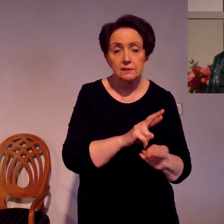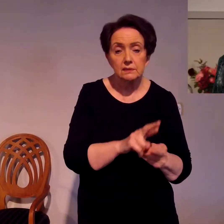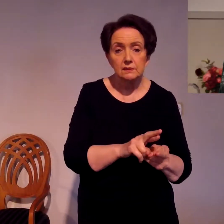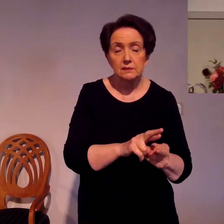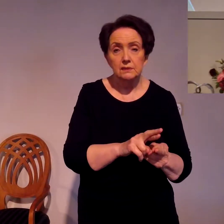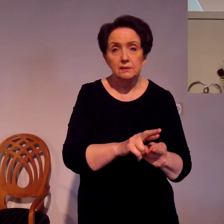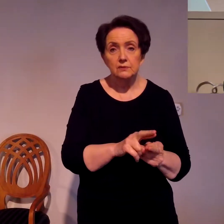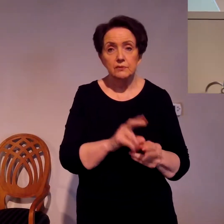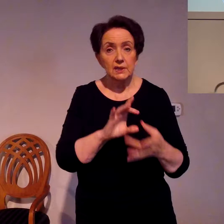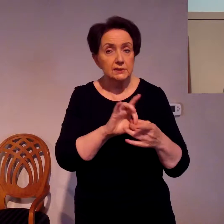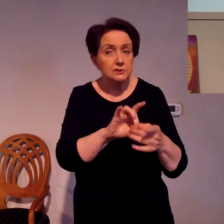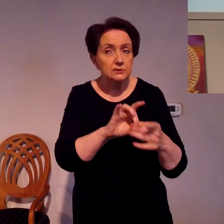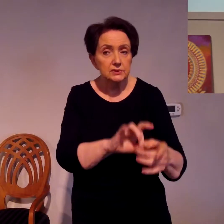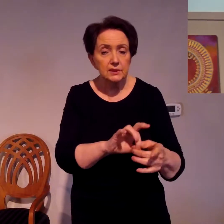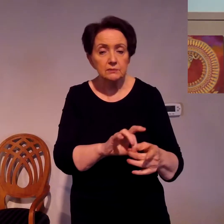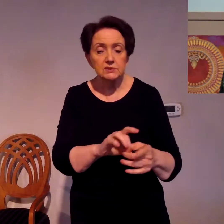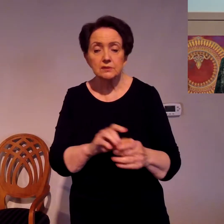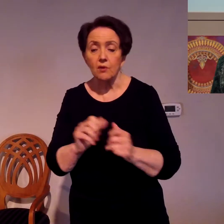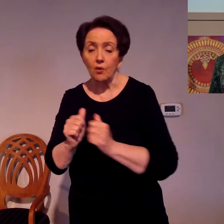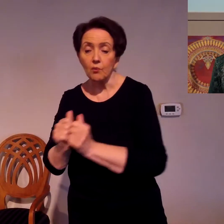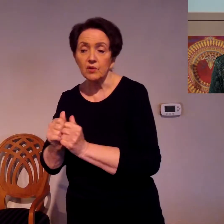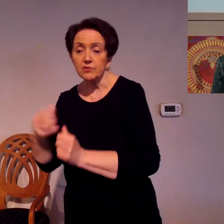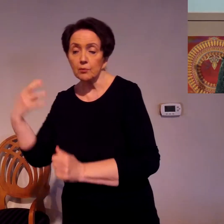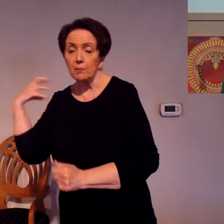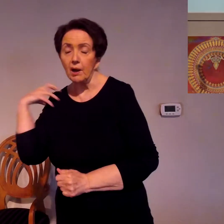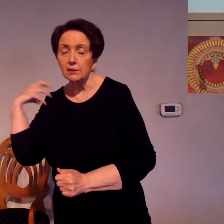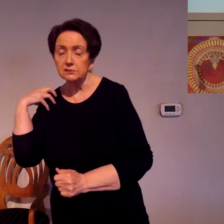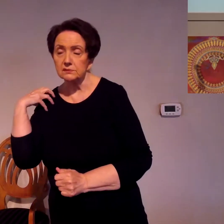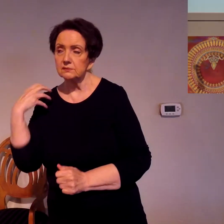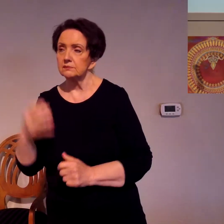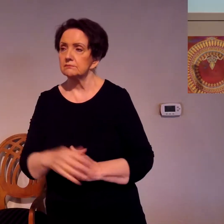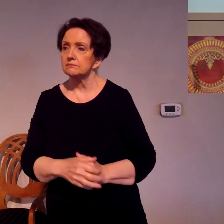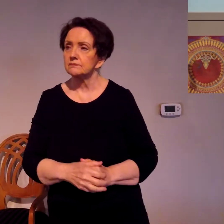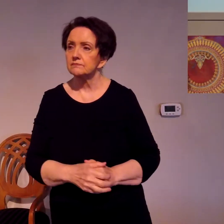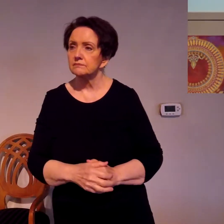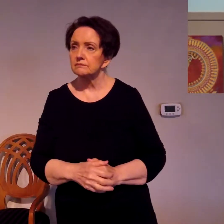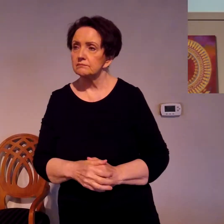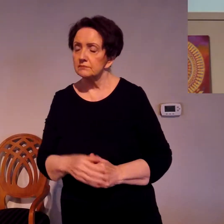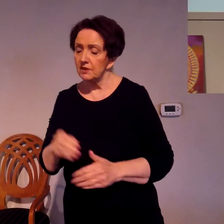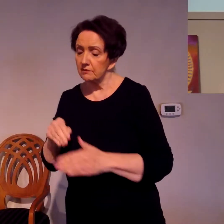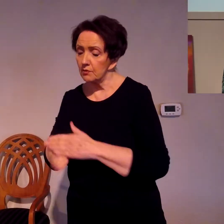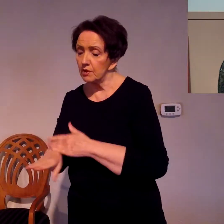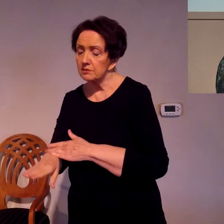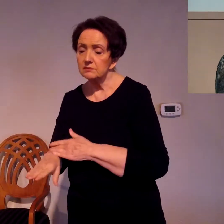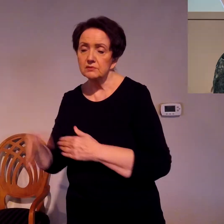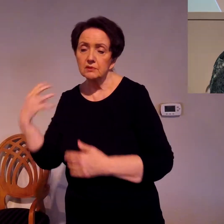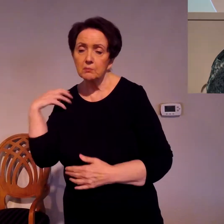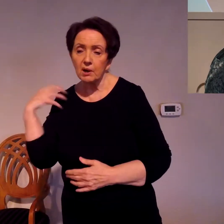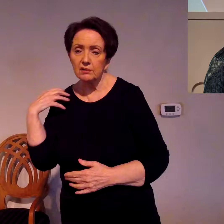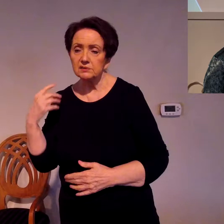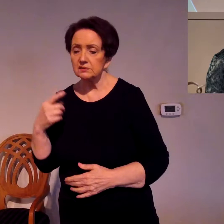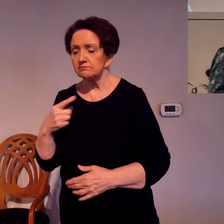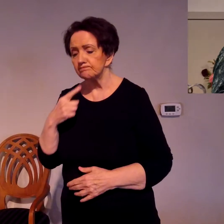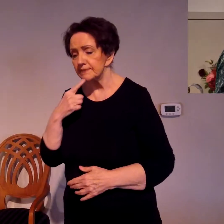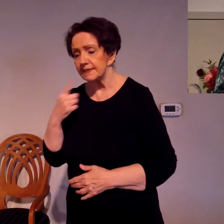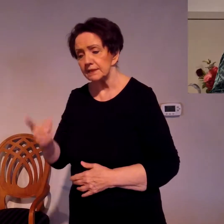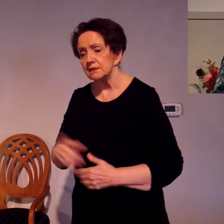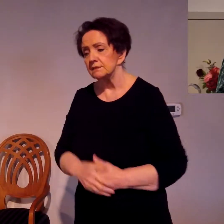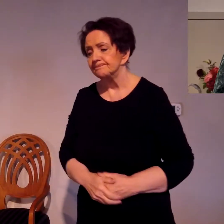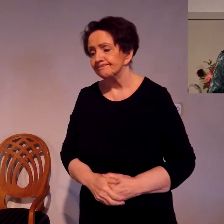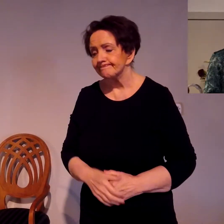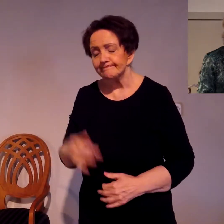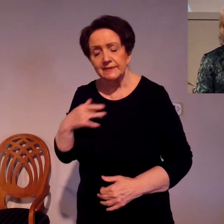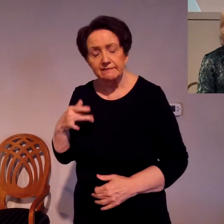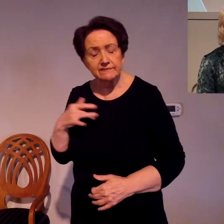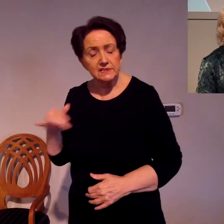that boss. Going into that boss and saying, it seems to me, I feel as though